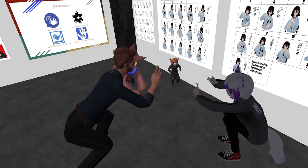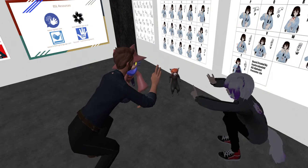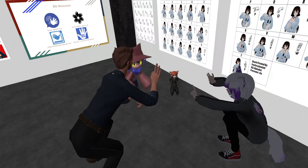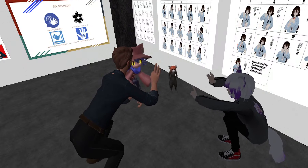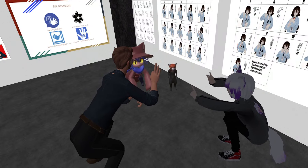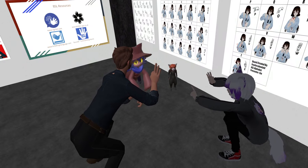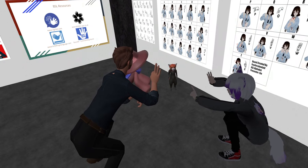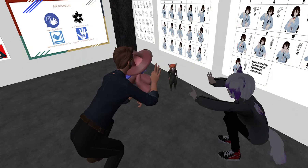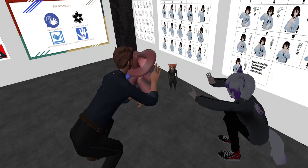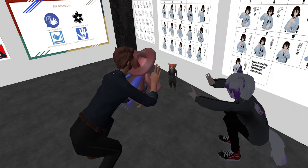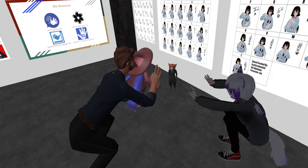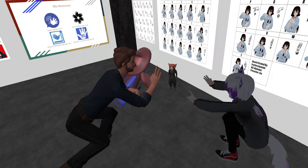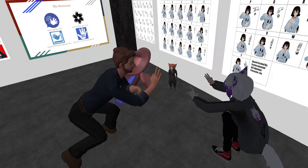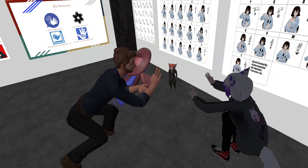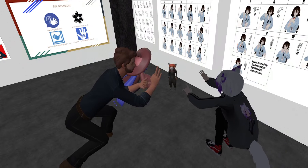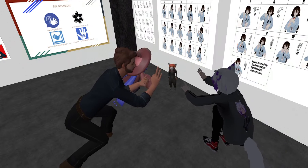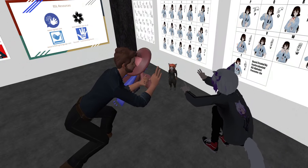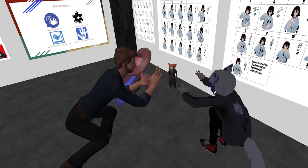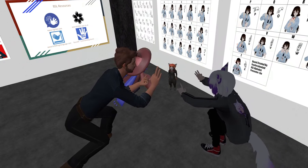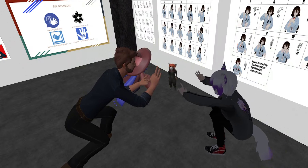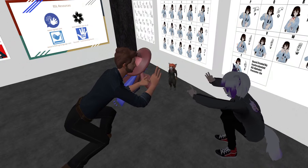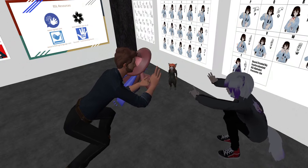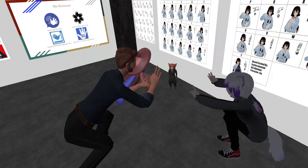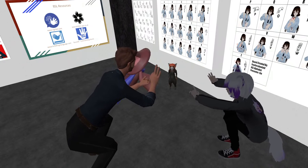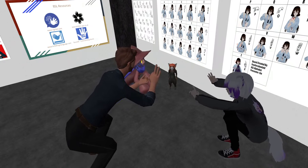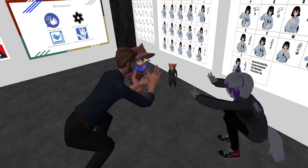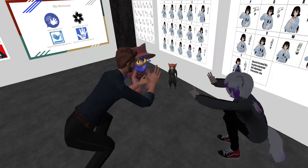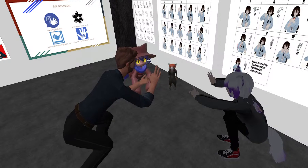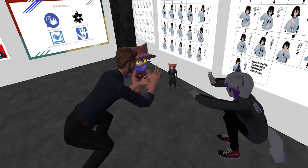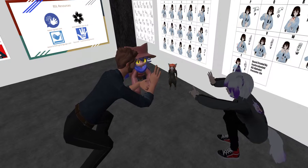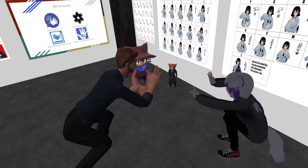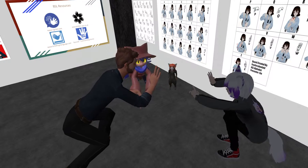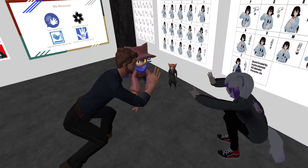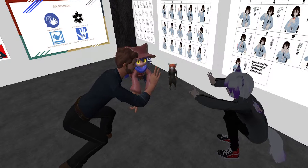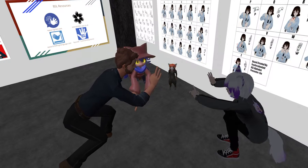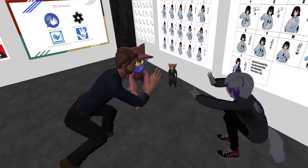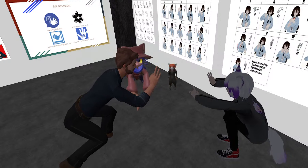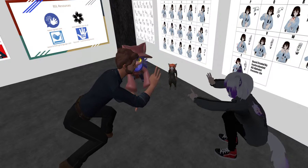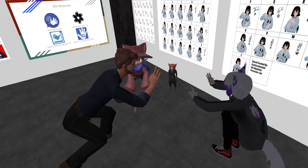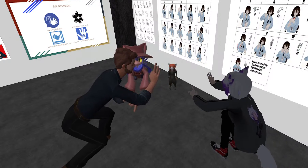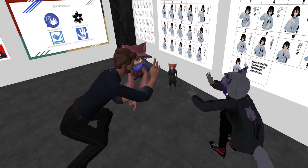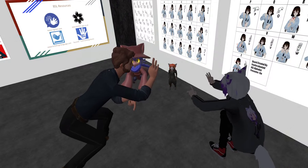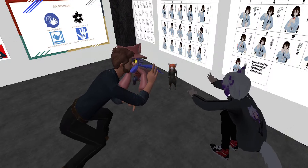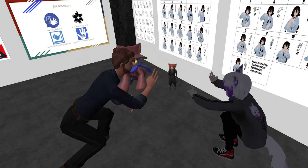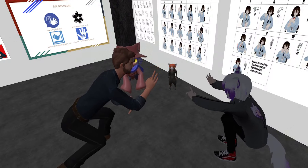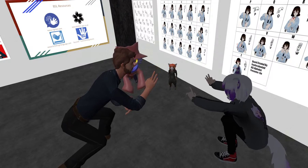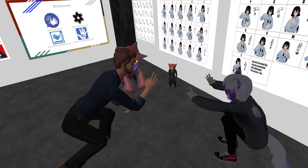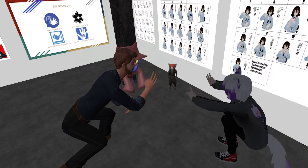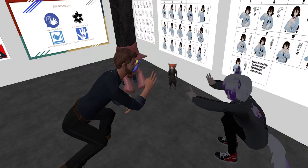Oh, with index. Oh, F. I don't know what Quest does. I've never used Quest, so index is me. Yeah,